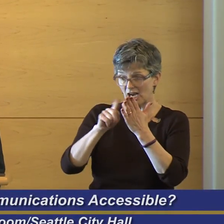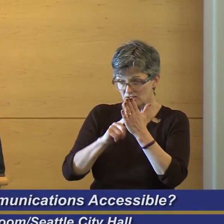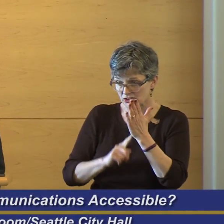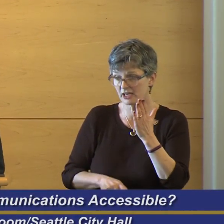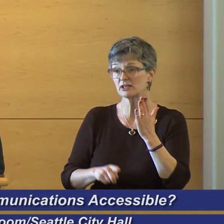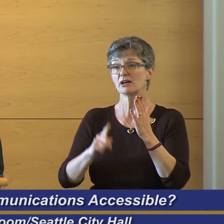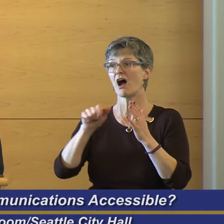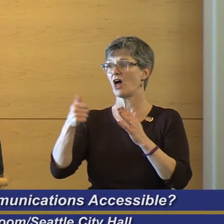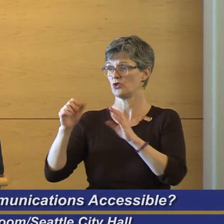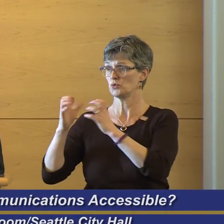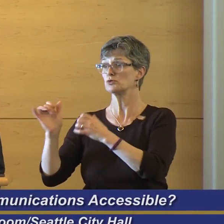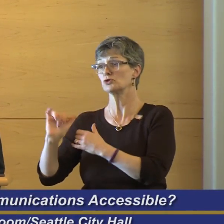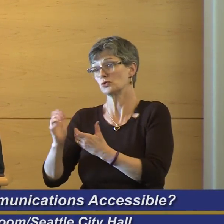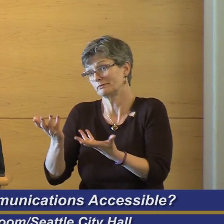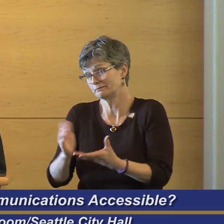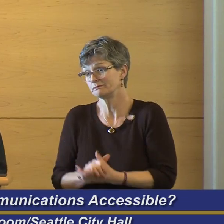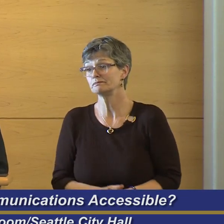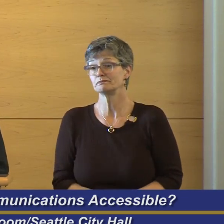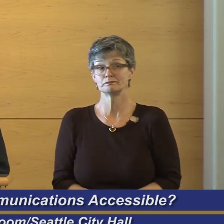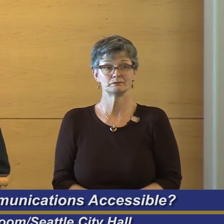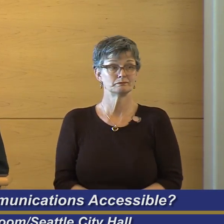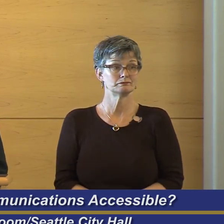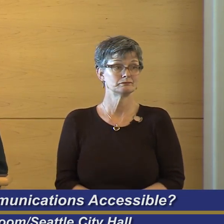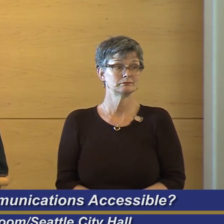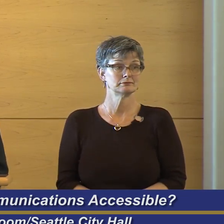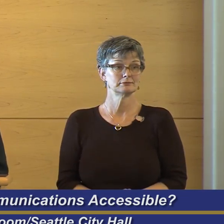anything formalized there.